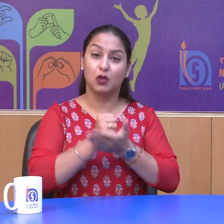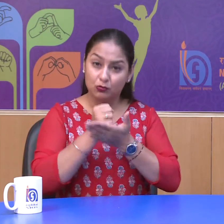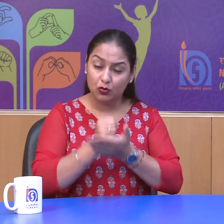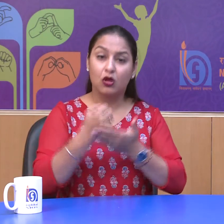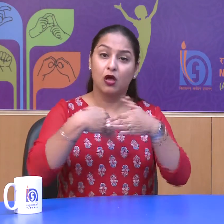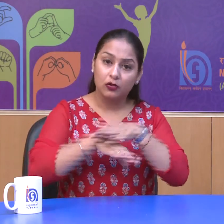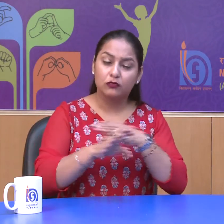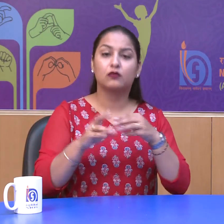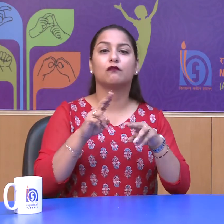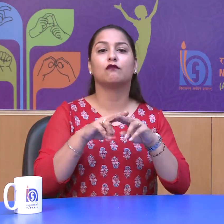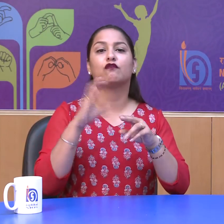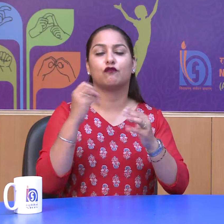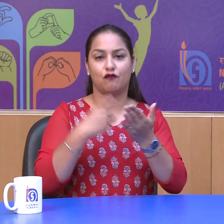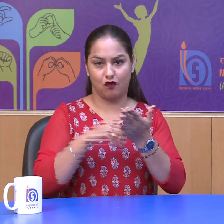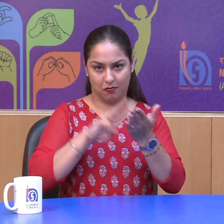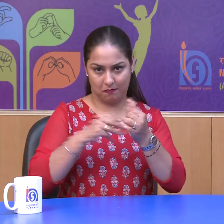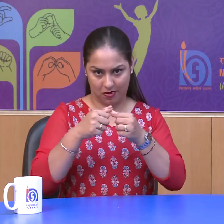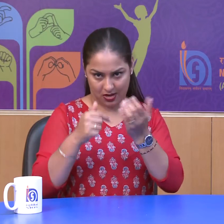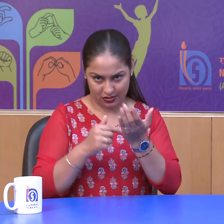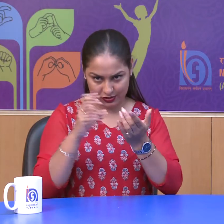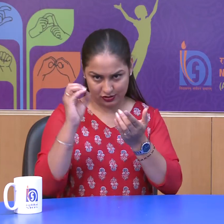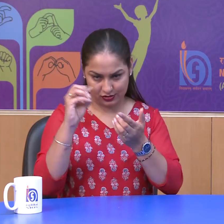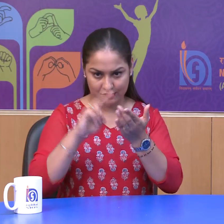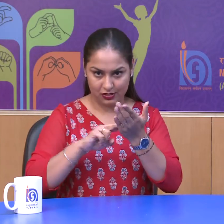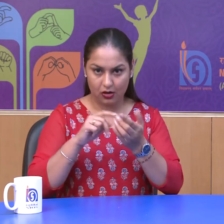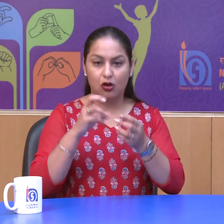of public opinion.